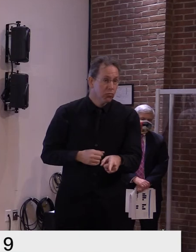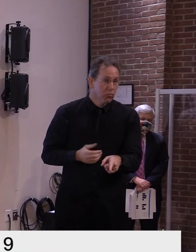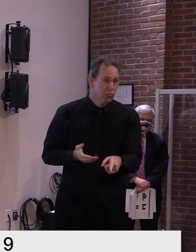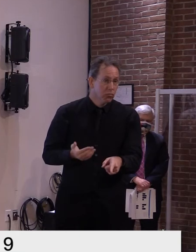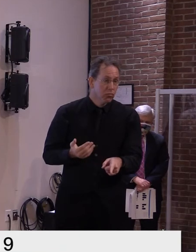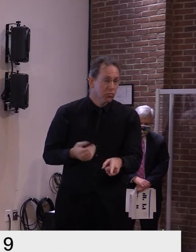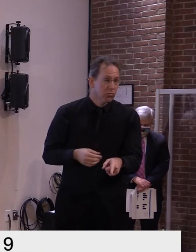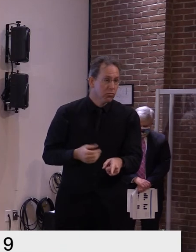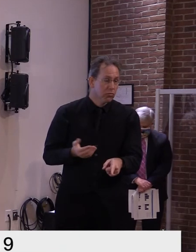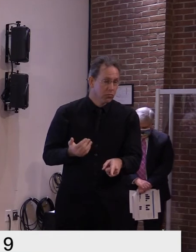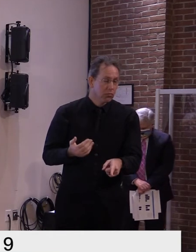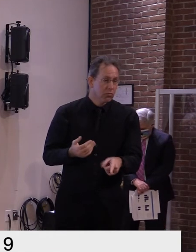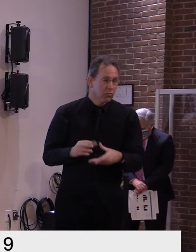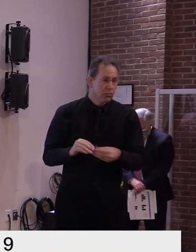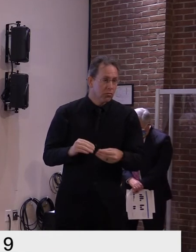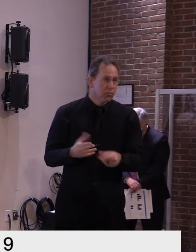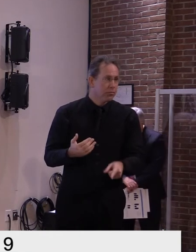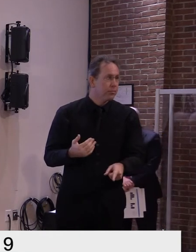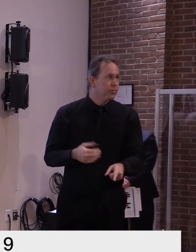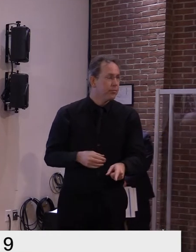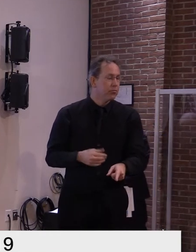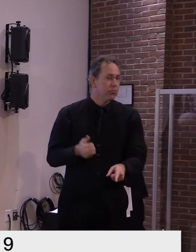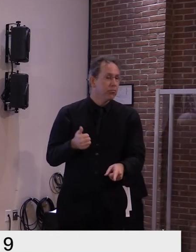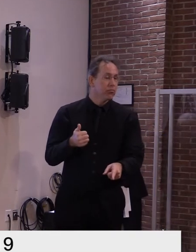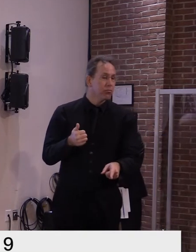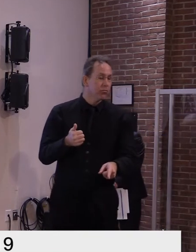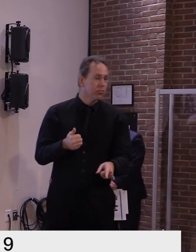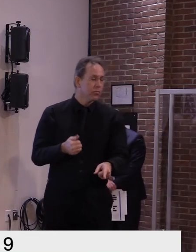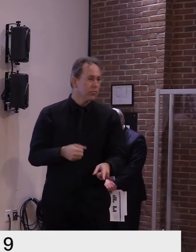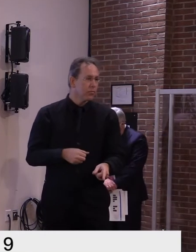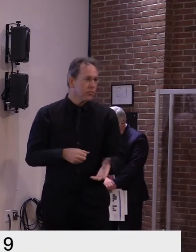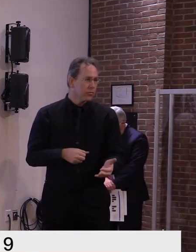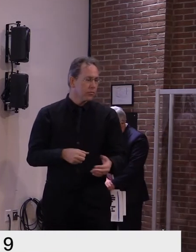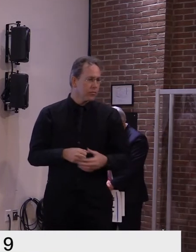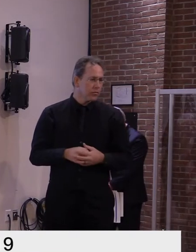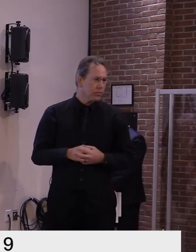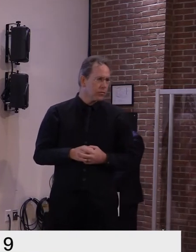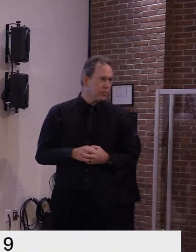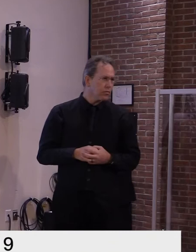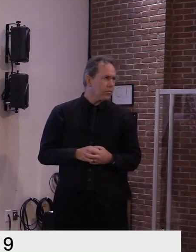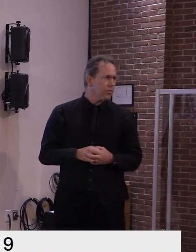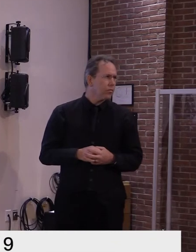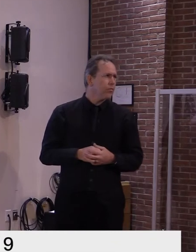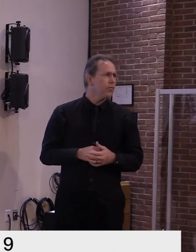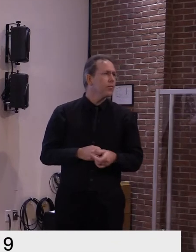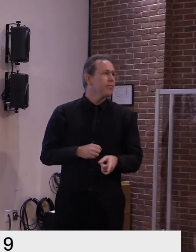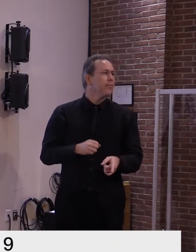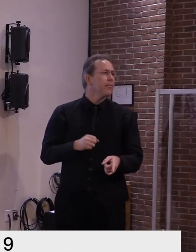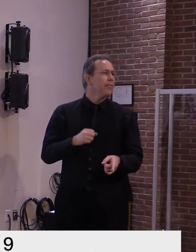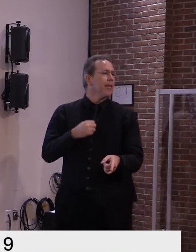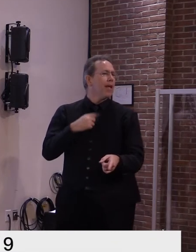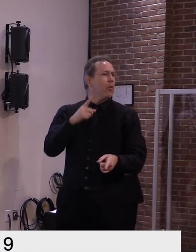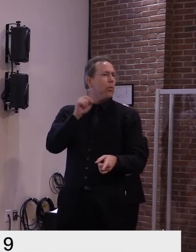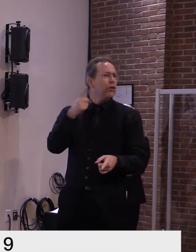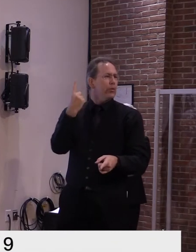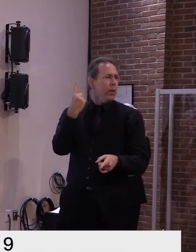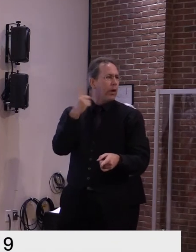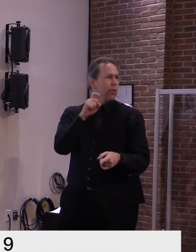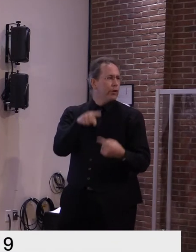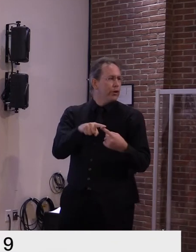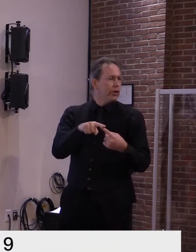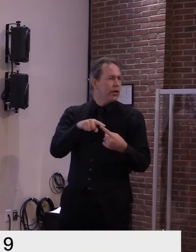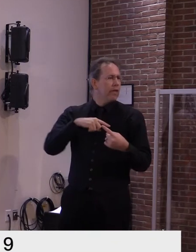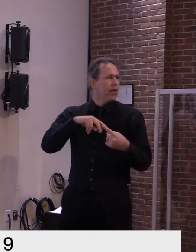Hello, I have one question, and I'm not sure exactly what to call the second thing, but I'm going to do that